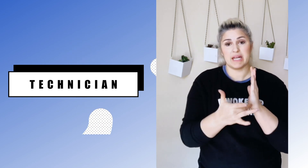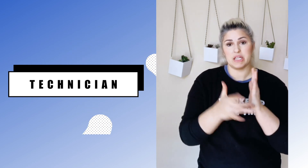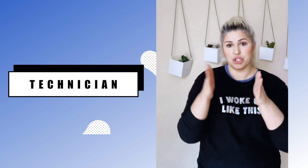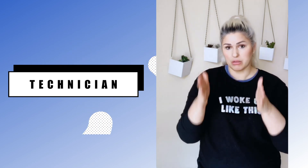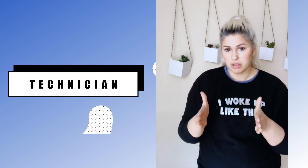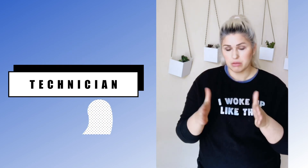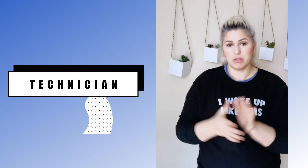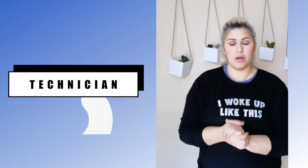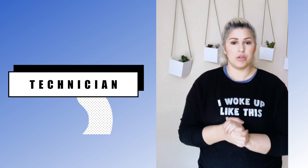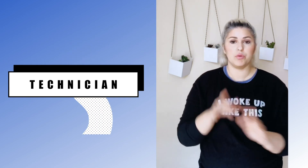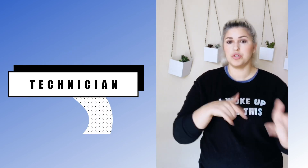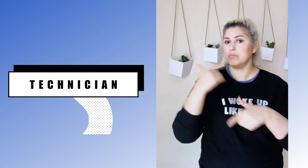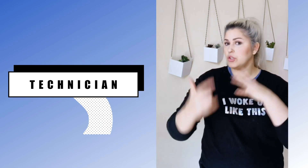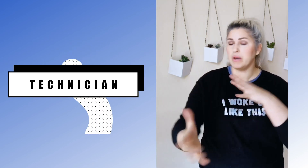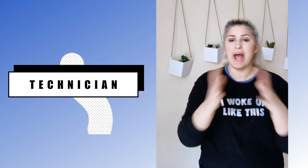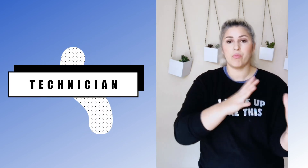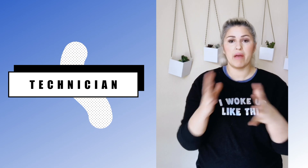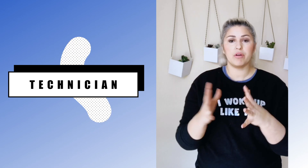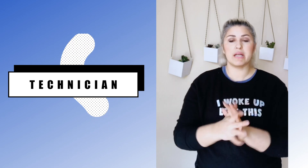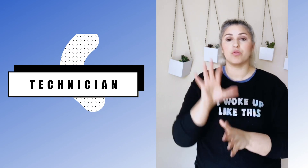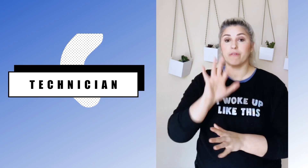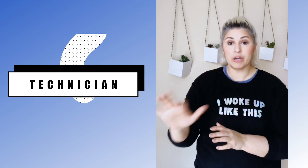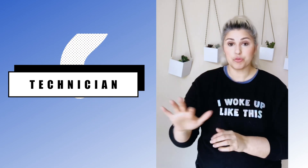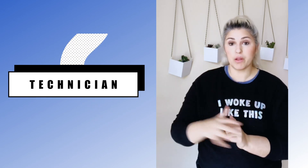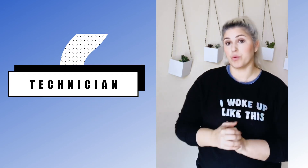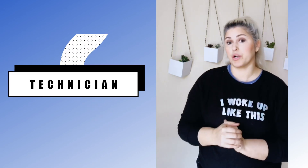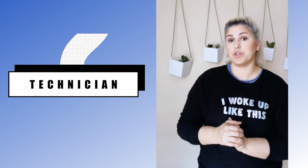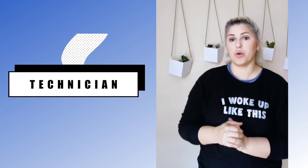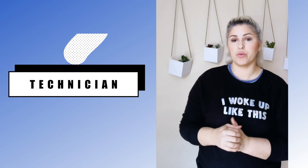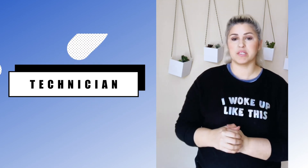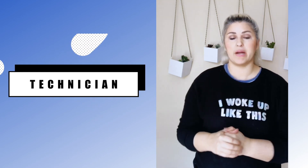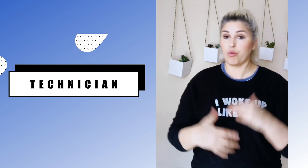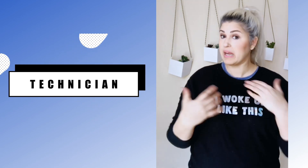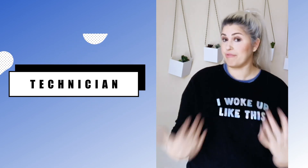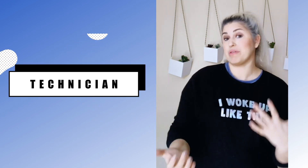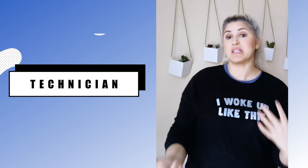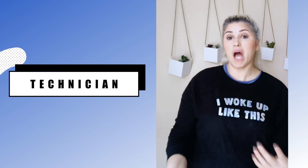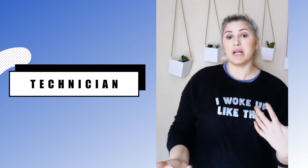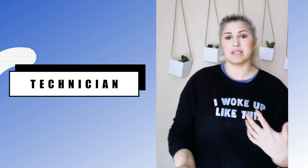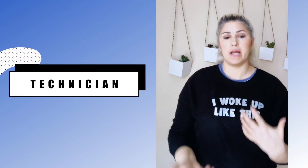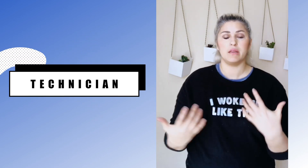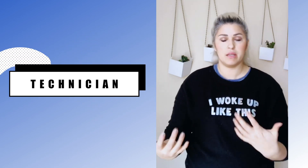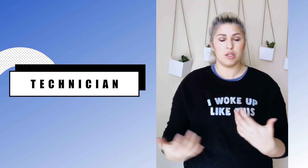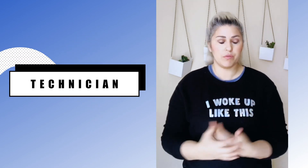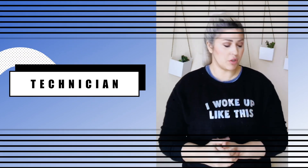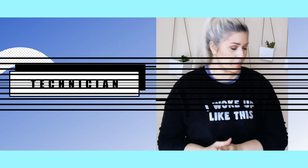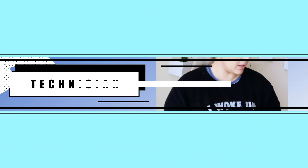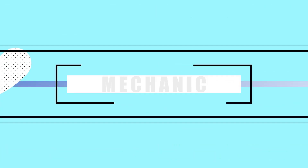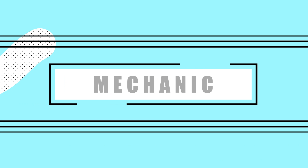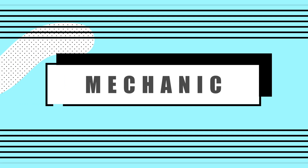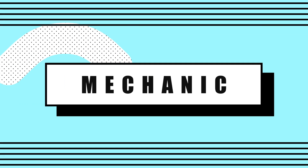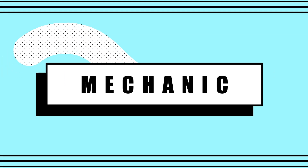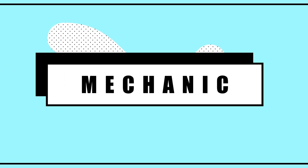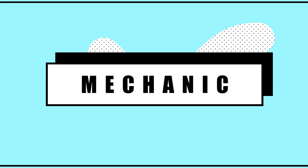Dental technician, you would add whatever it is, or fingerspell the word if you don't know the sign, or if there is not a sign, then you would fingerspell